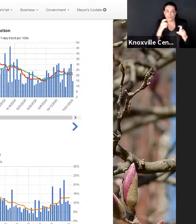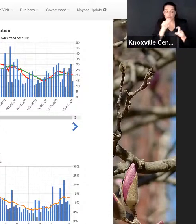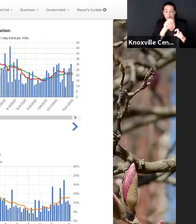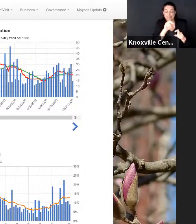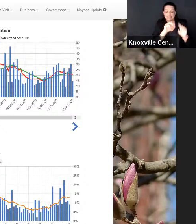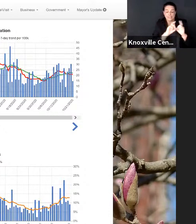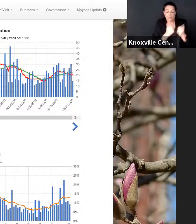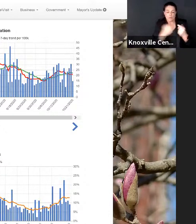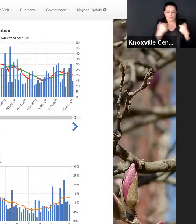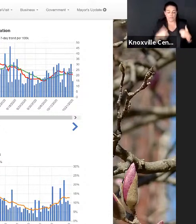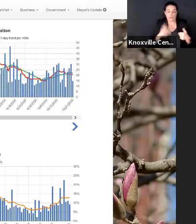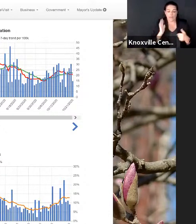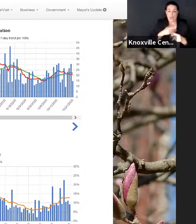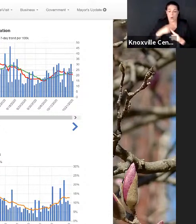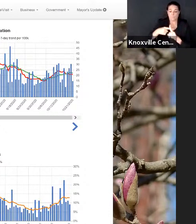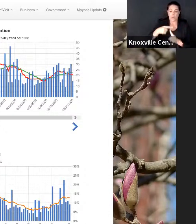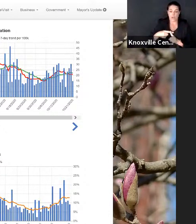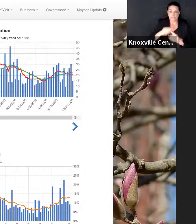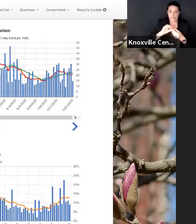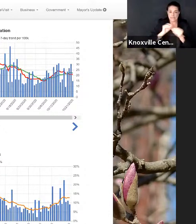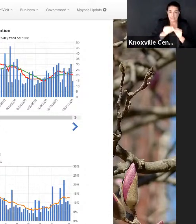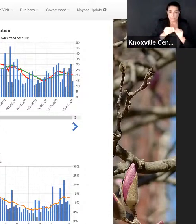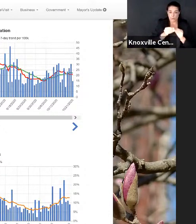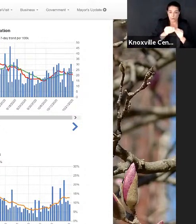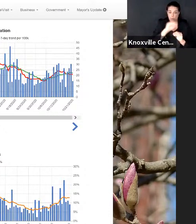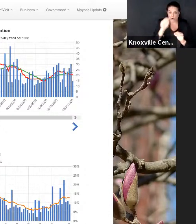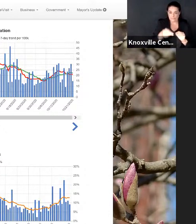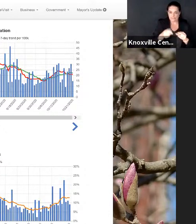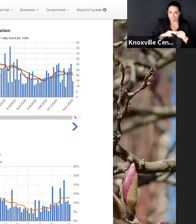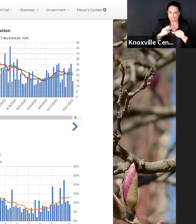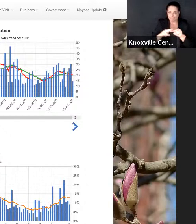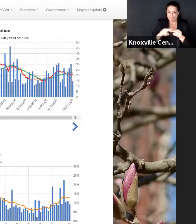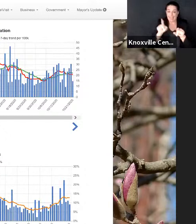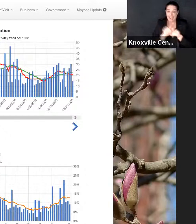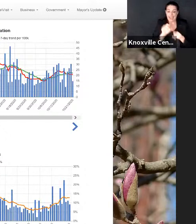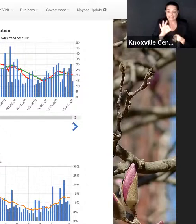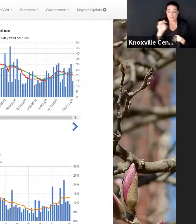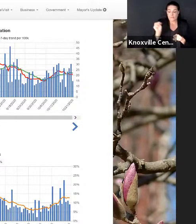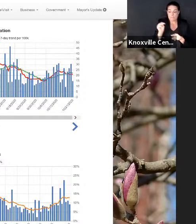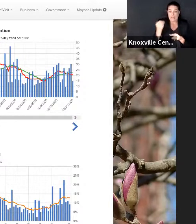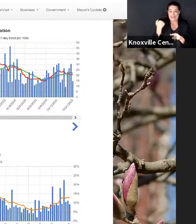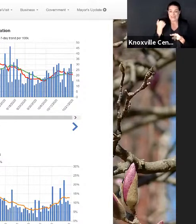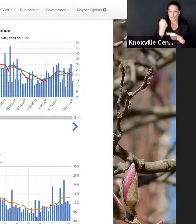our positivity rate is trending up, and the 7-day average as of Monday was